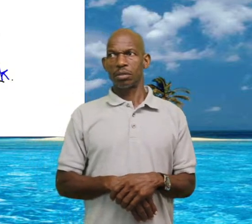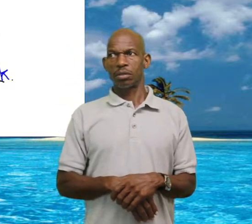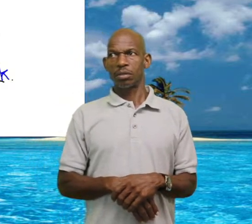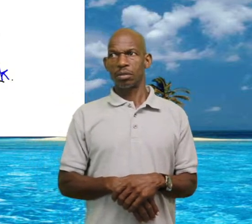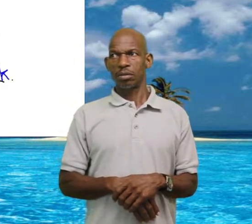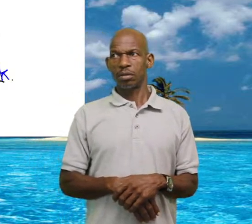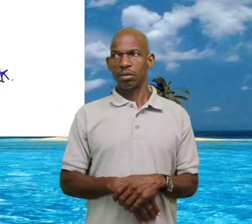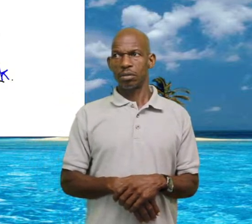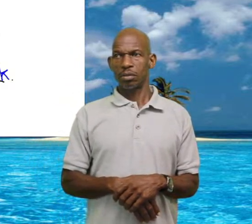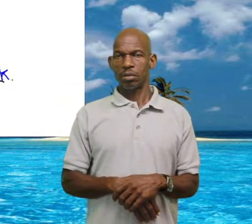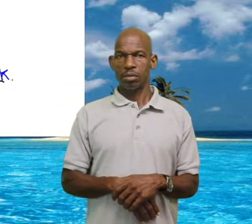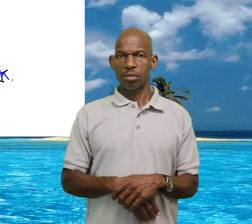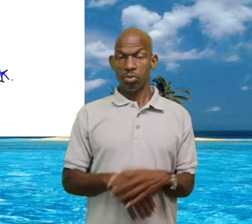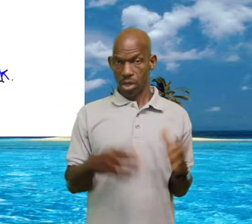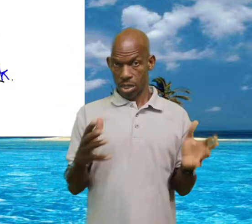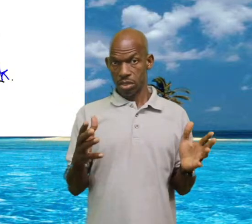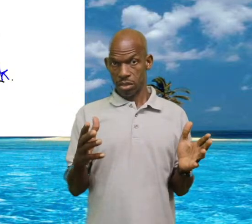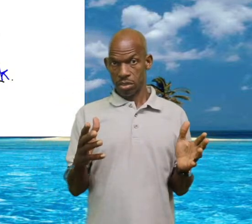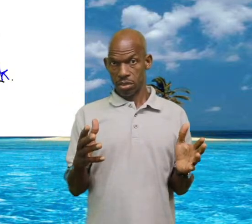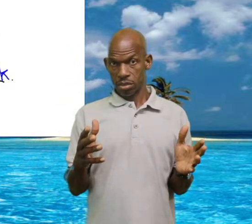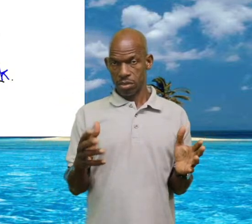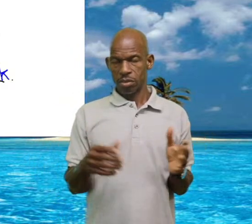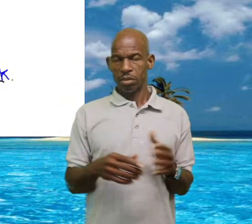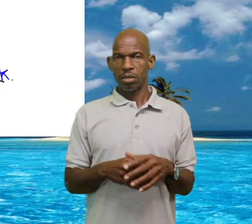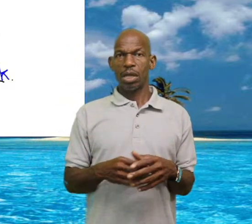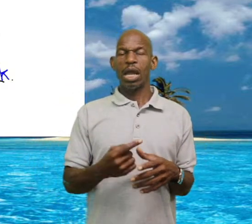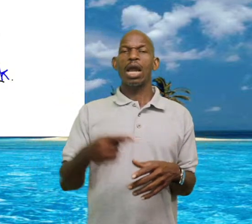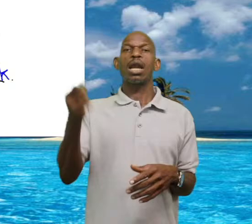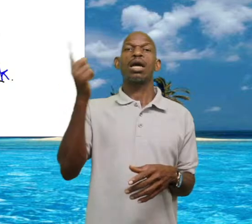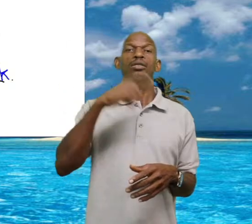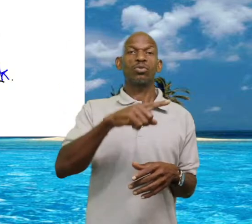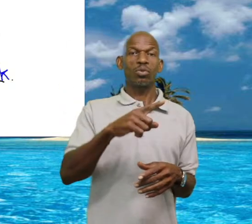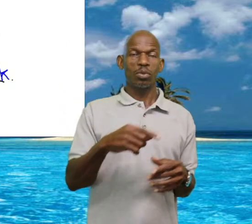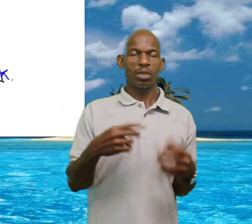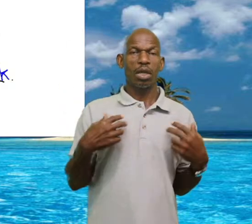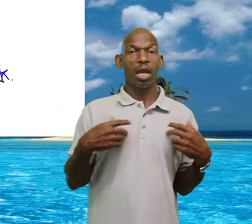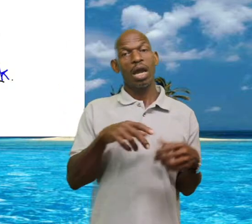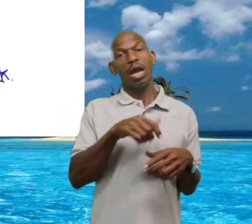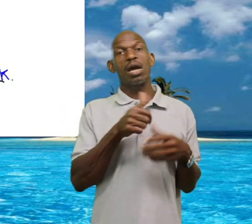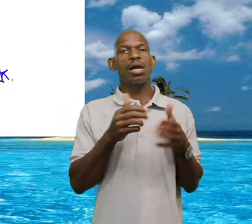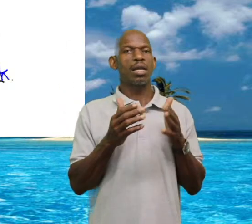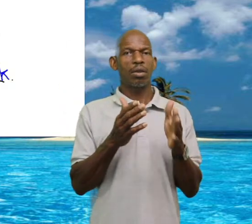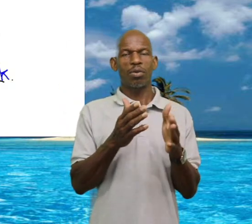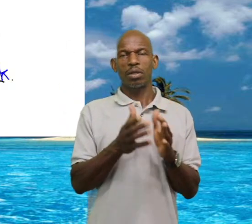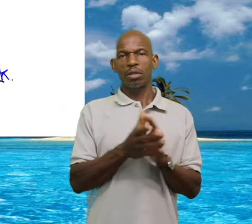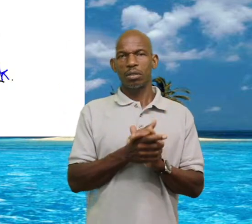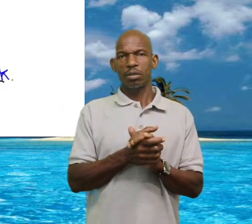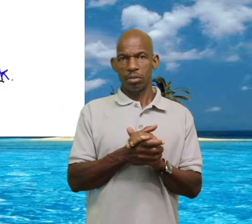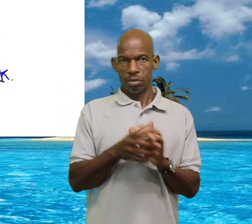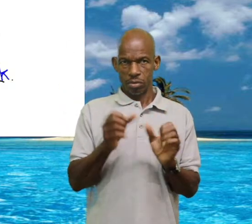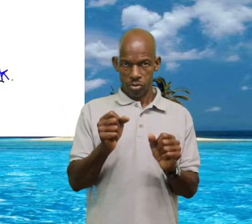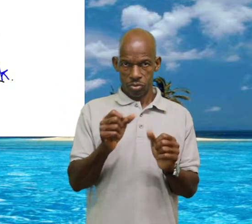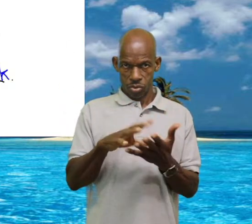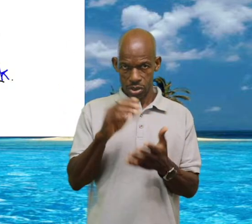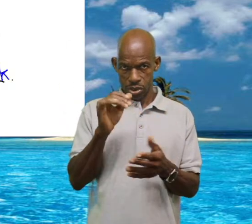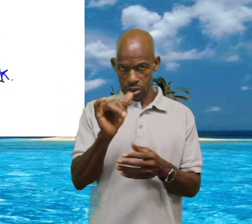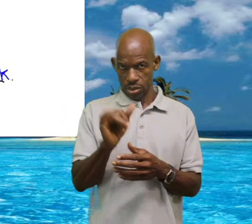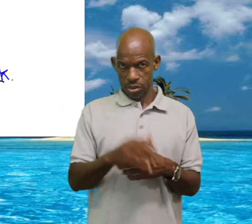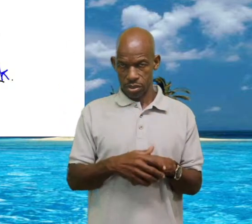we using. All right, where we had the adjective, the noun, the verb, the adjective. So this is how you